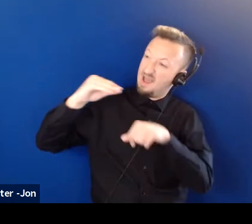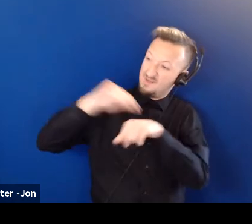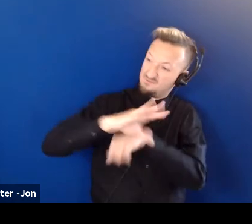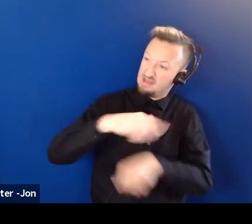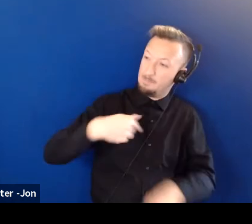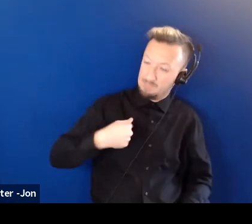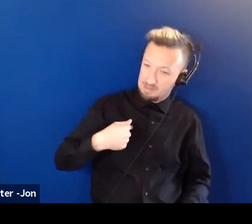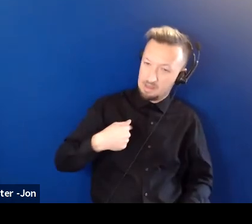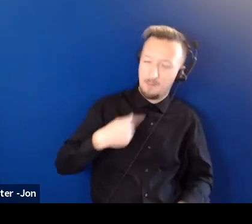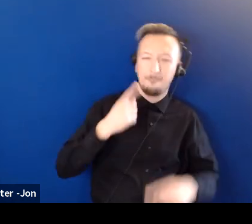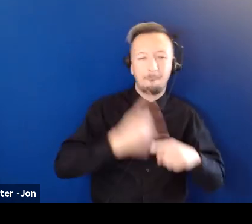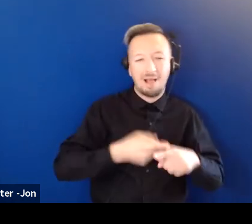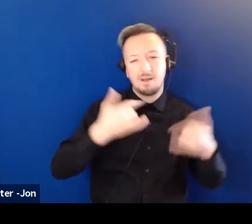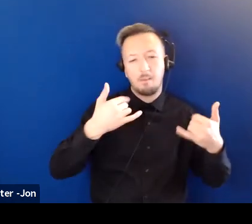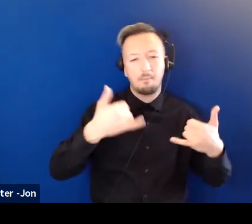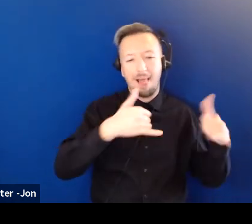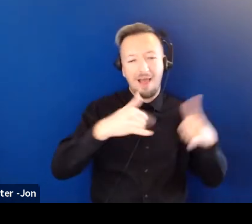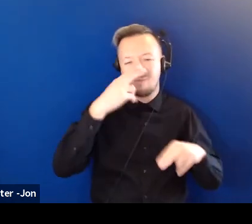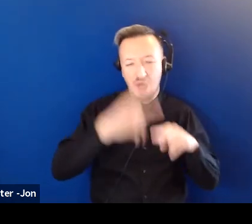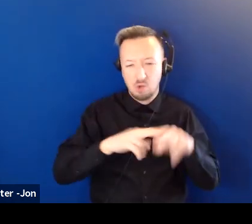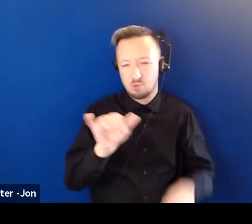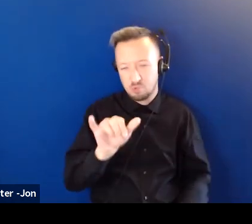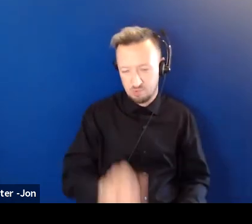an activity to go along with it.